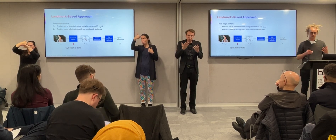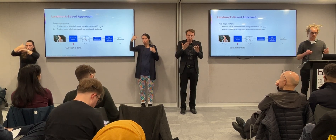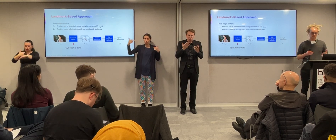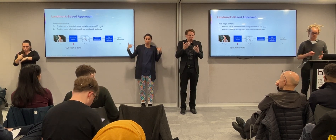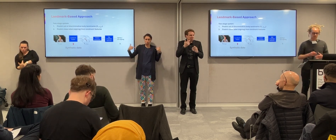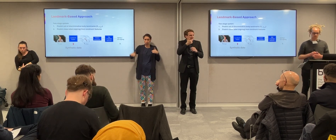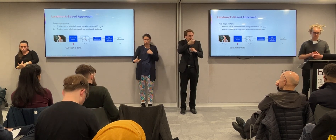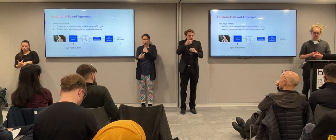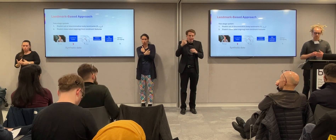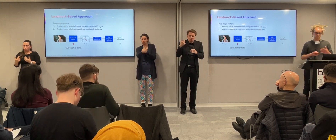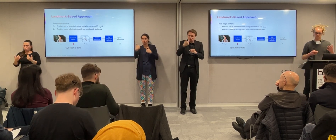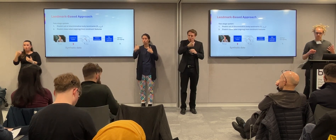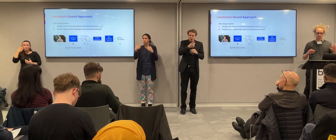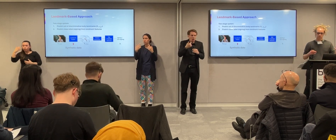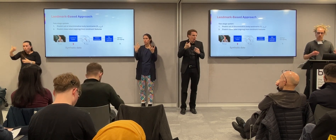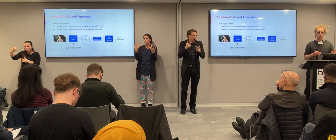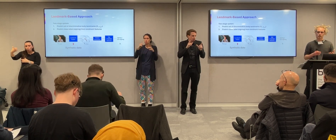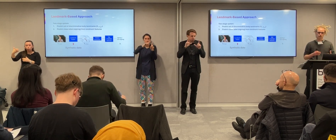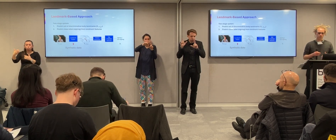camera